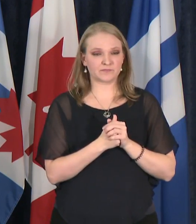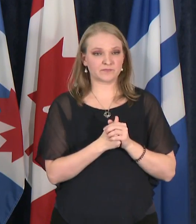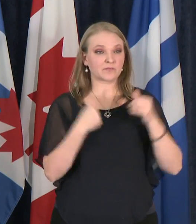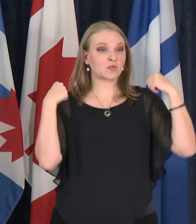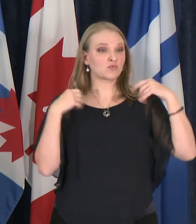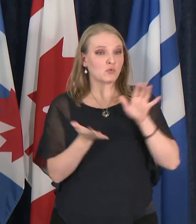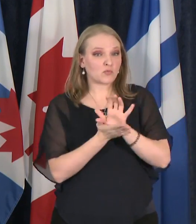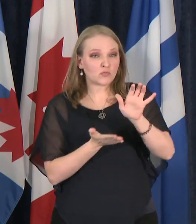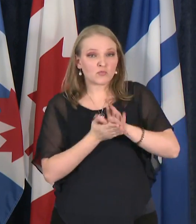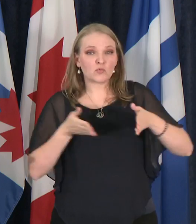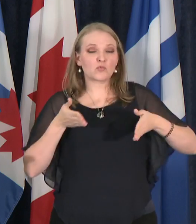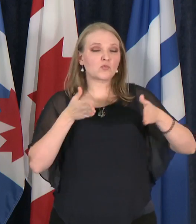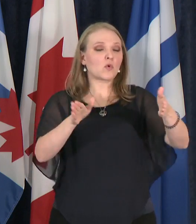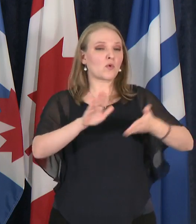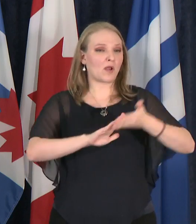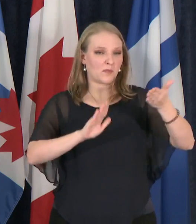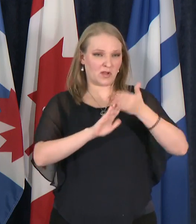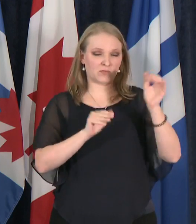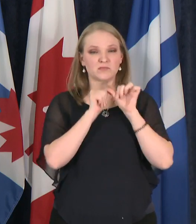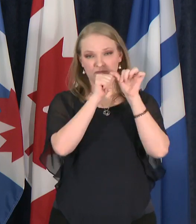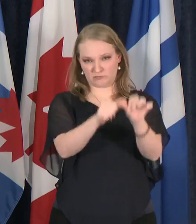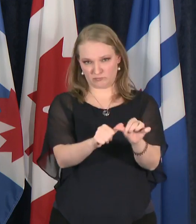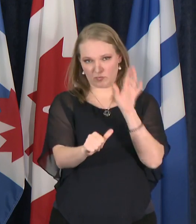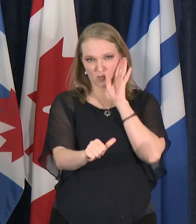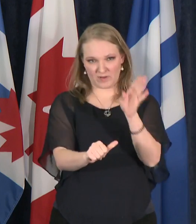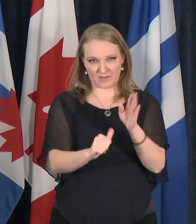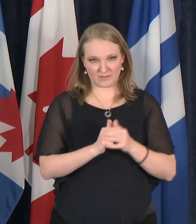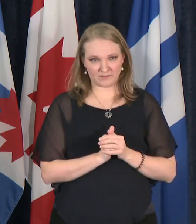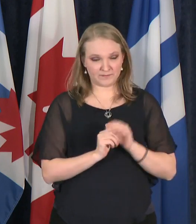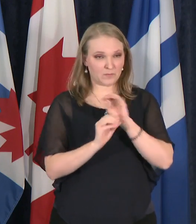if required, will continue as normal.